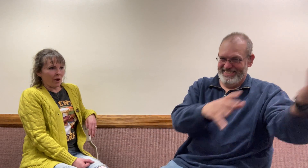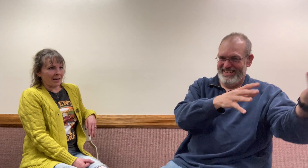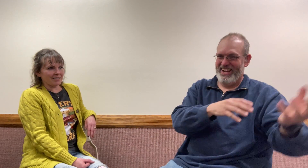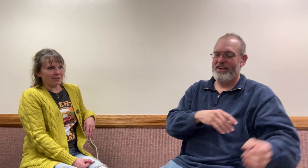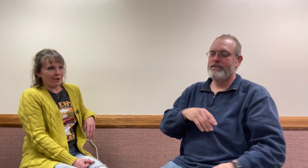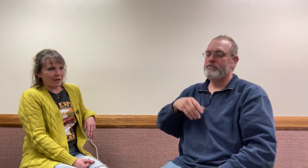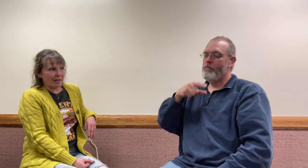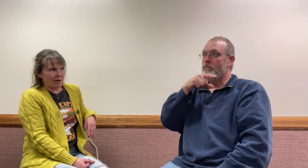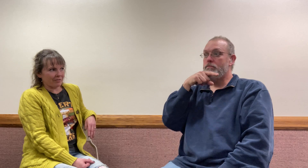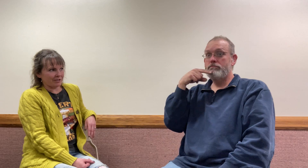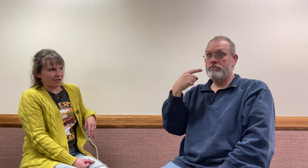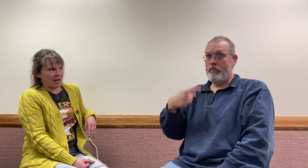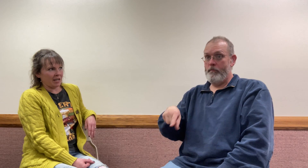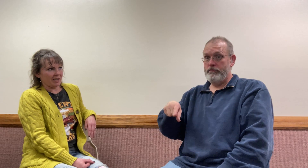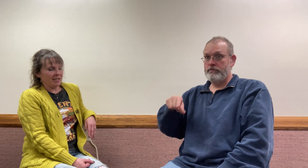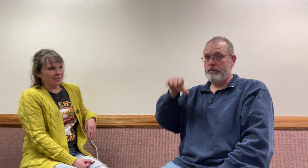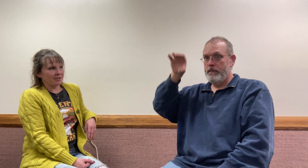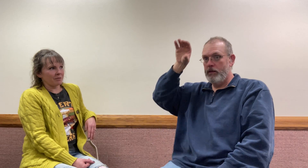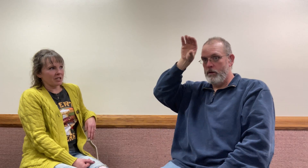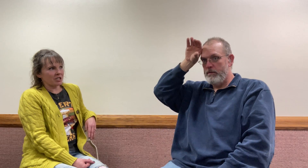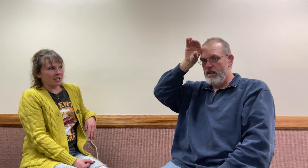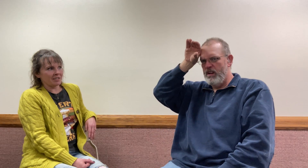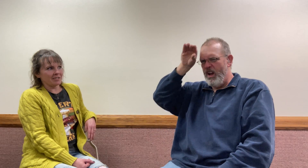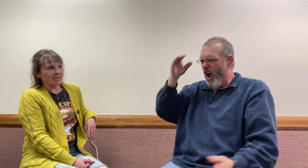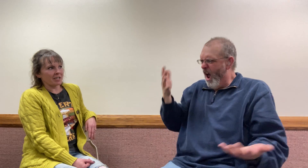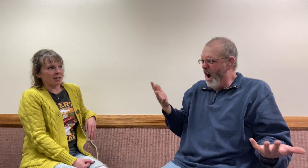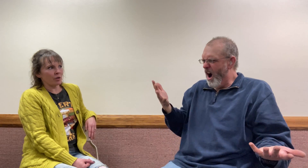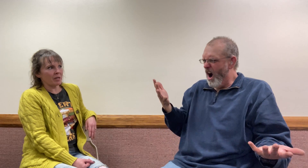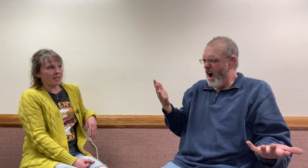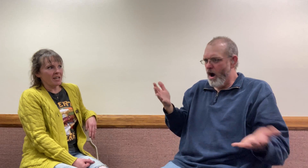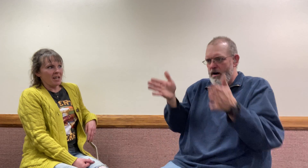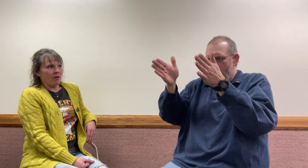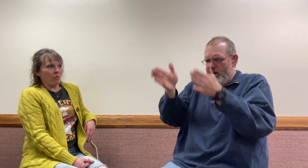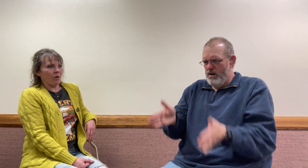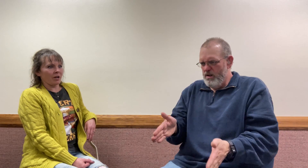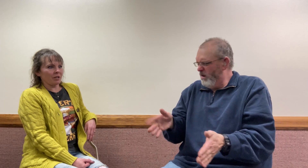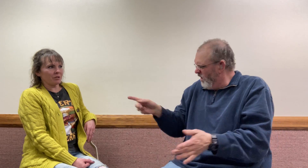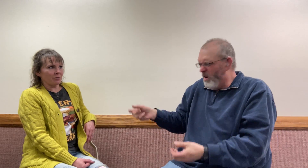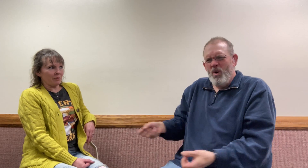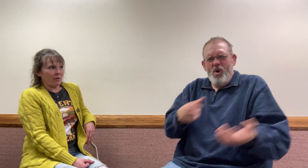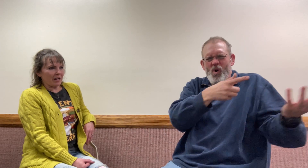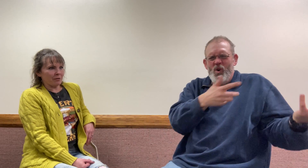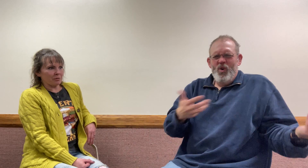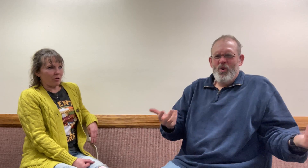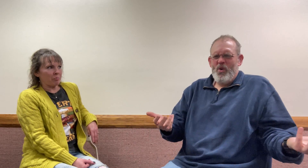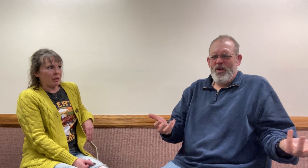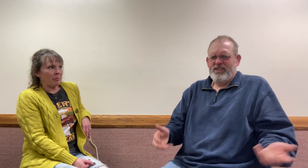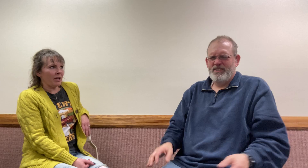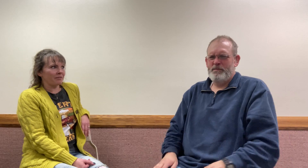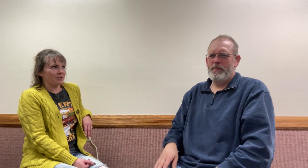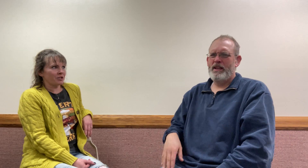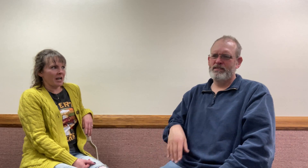He's throwing him off the train. The Russian, the Cuban, what are you doing? Why are you throwing people off the